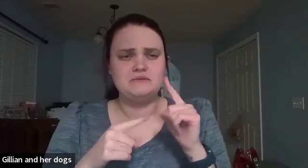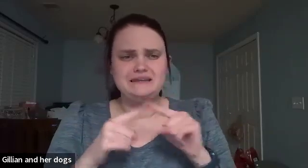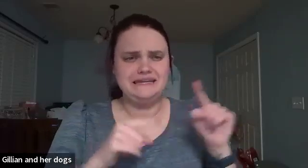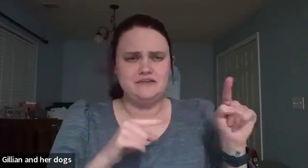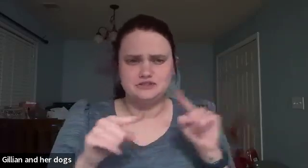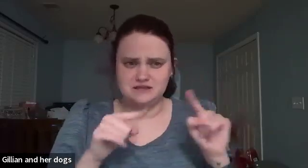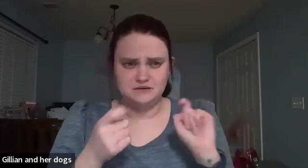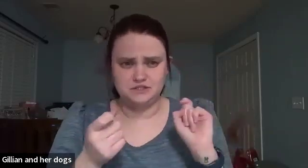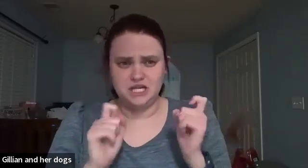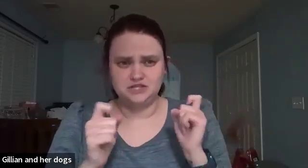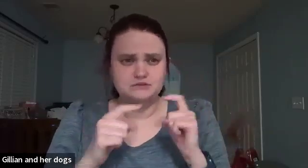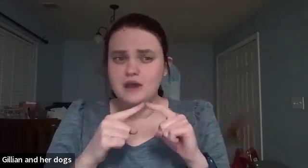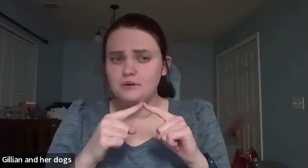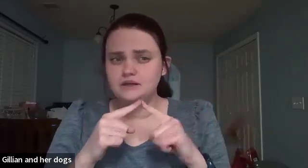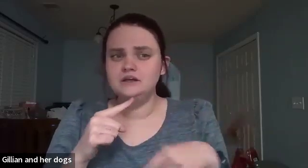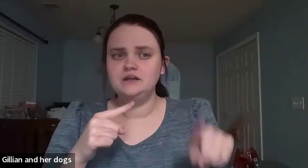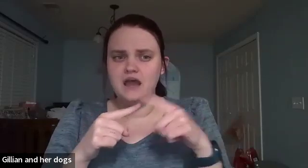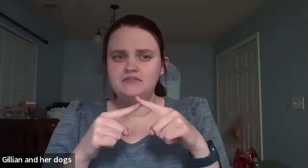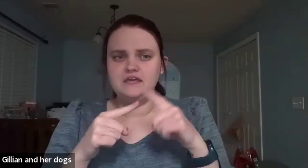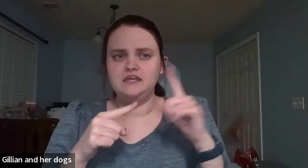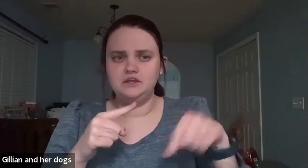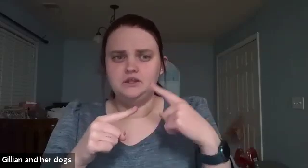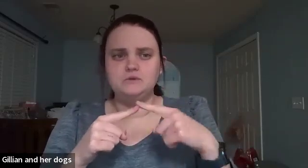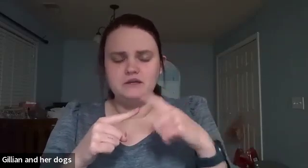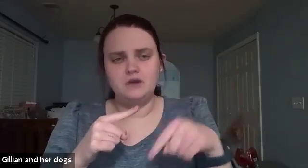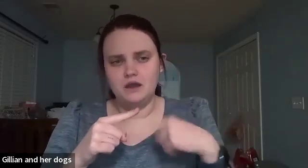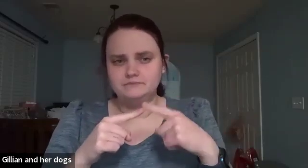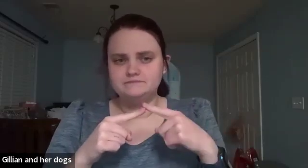not really any other signs that would change with that one. I think you would be okay.